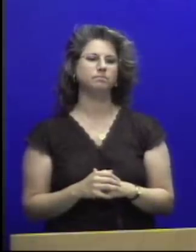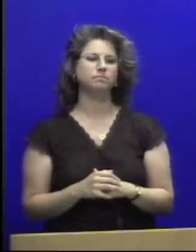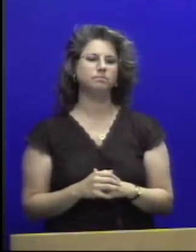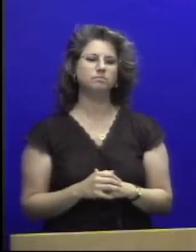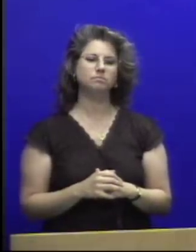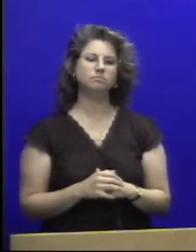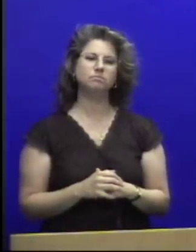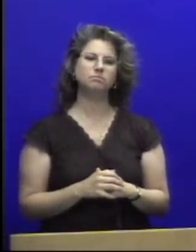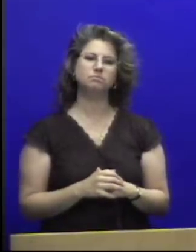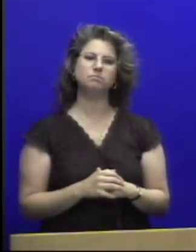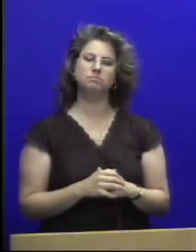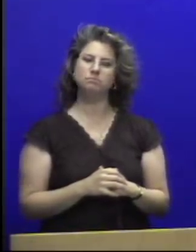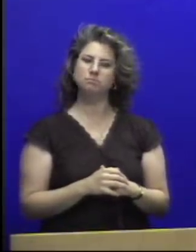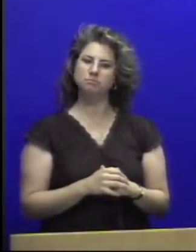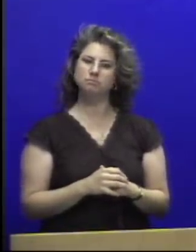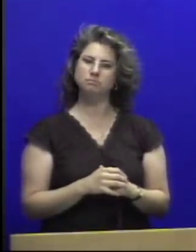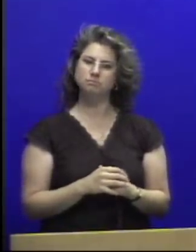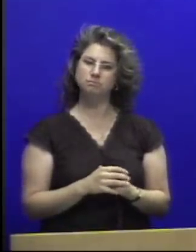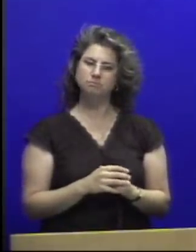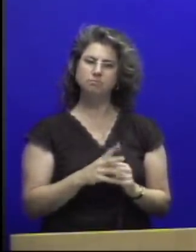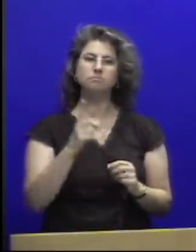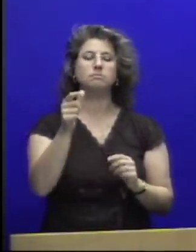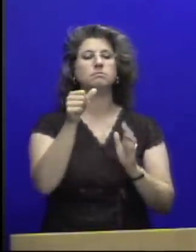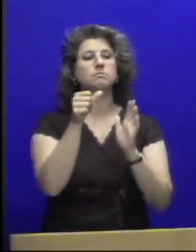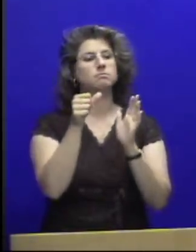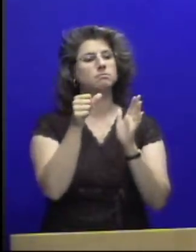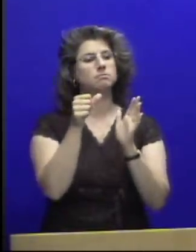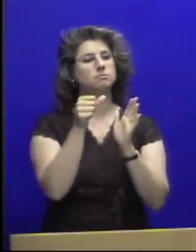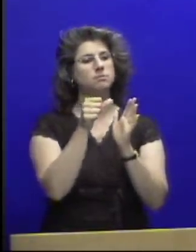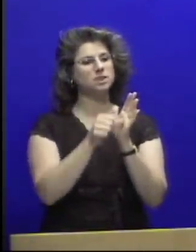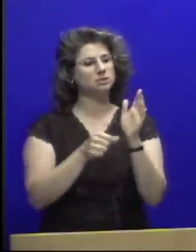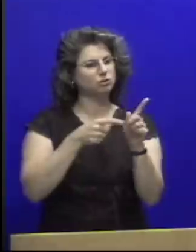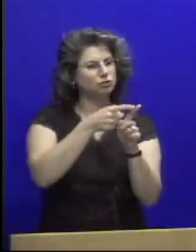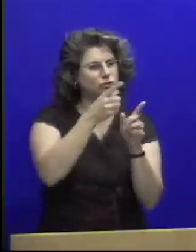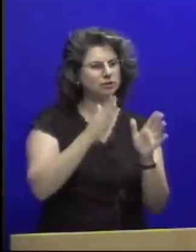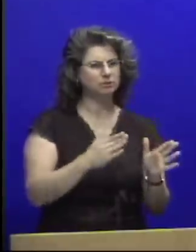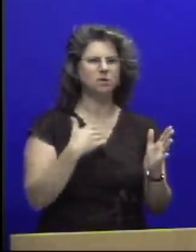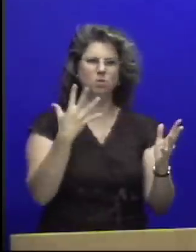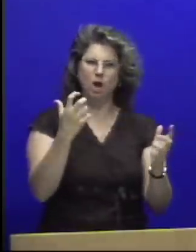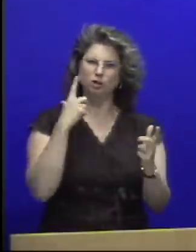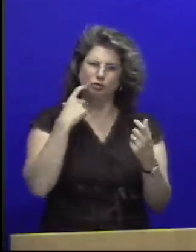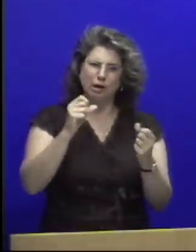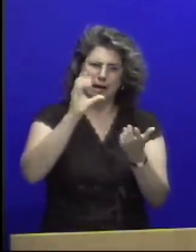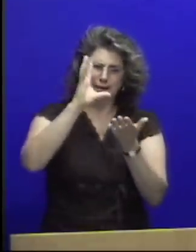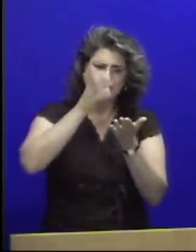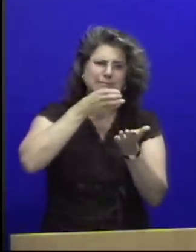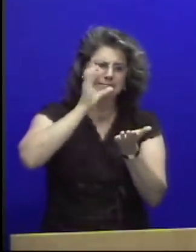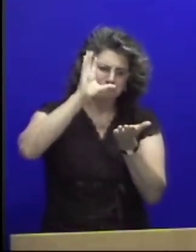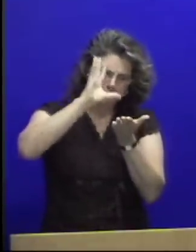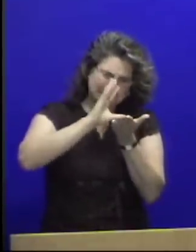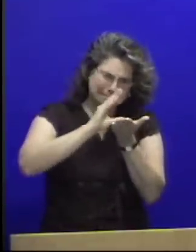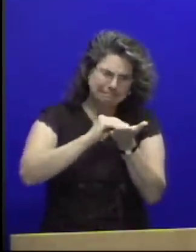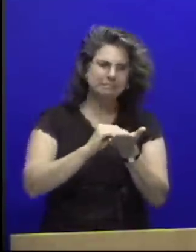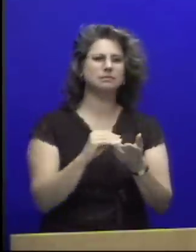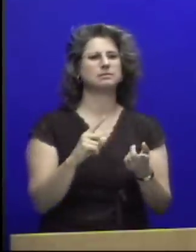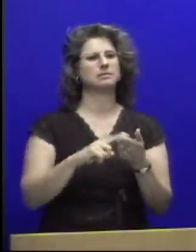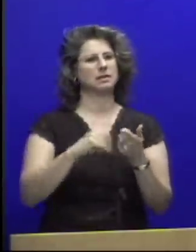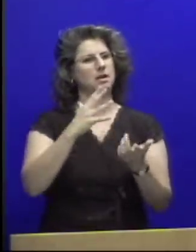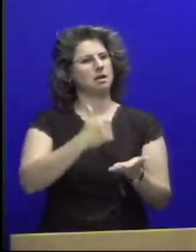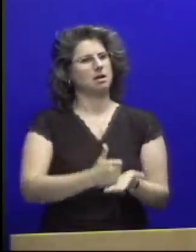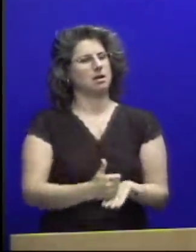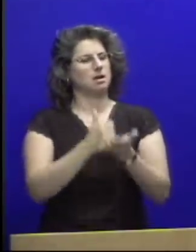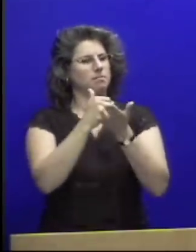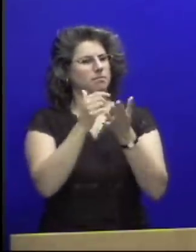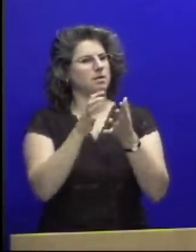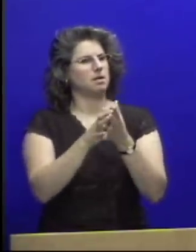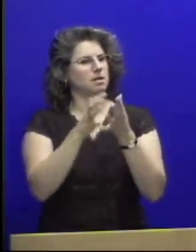But do your best. The surgeons want you to at least try to get it down, because it decreases the